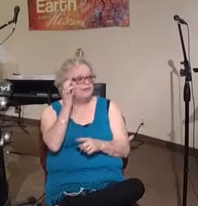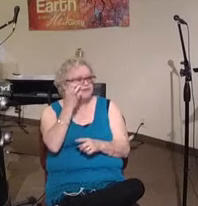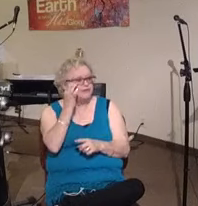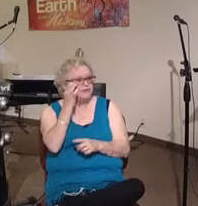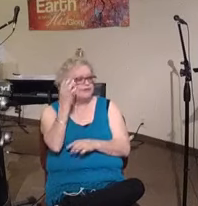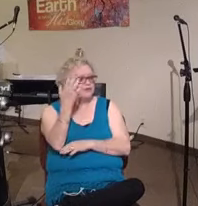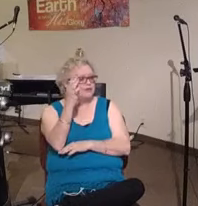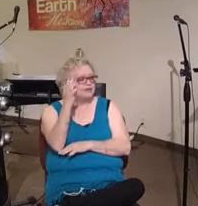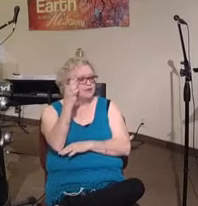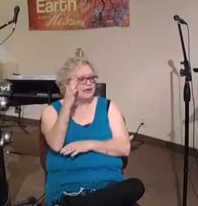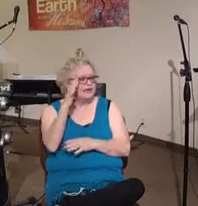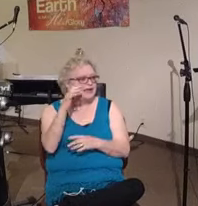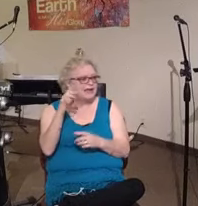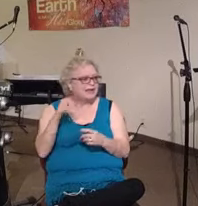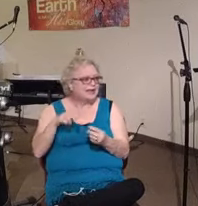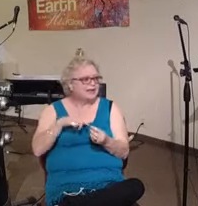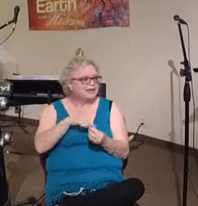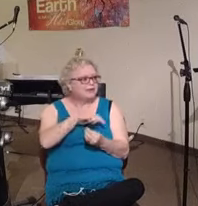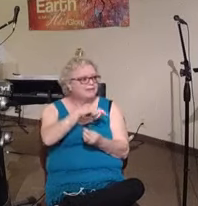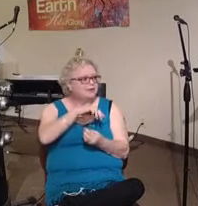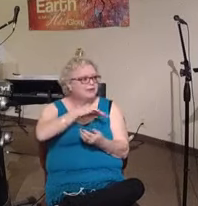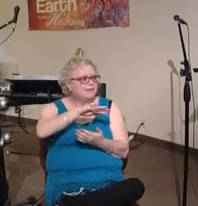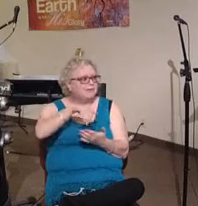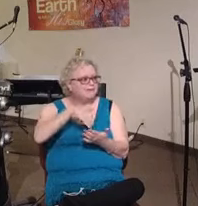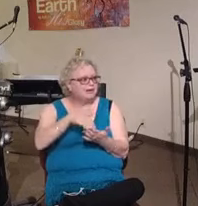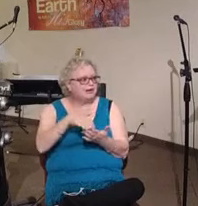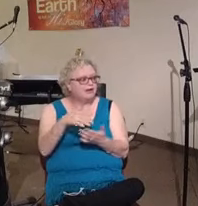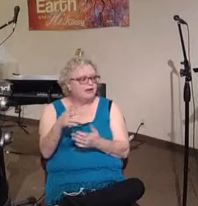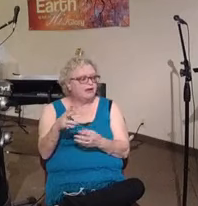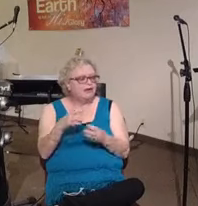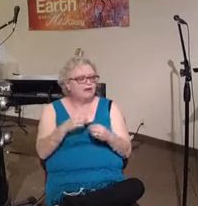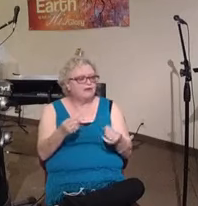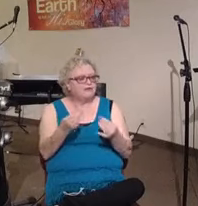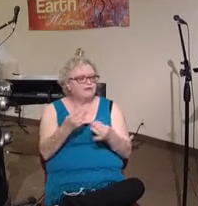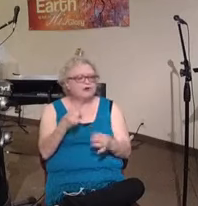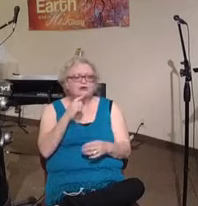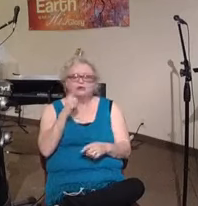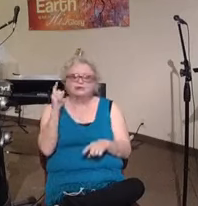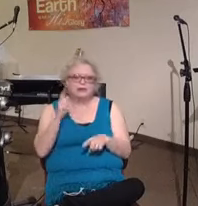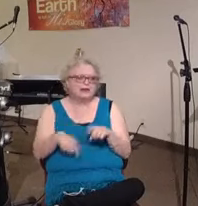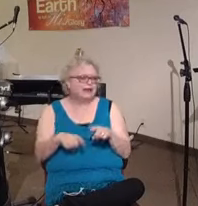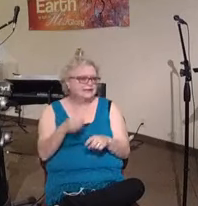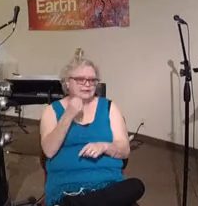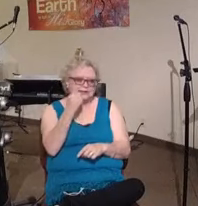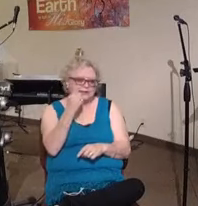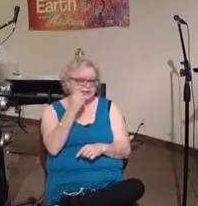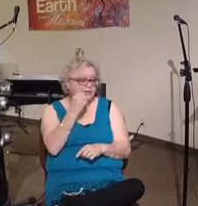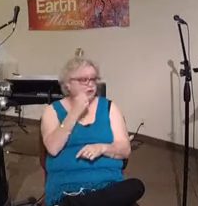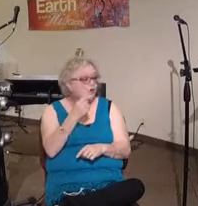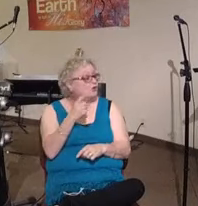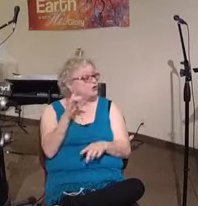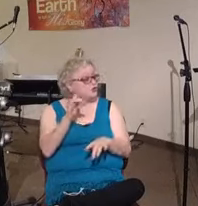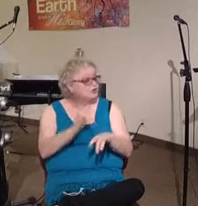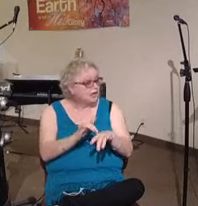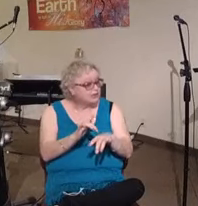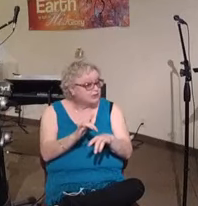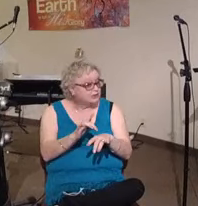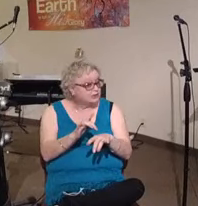is in the midst of the garden, God said, you shall not eat, nor shall you touch